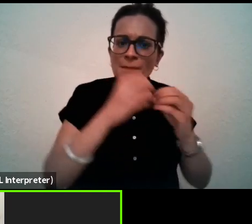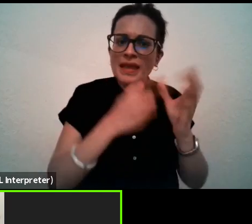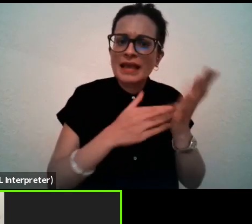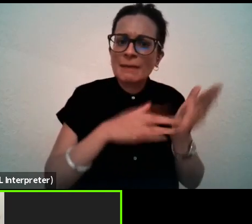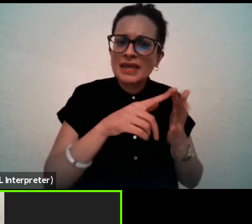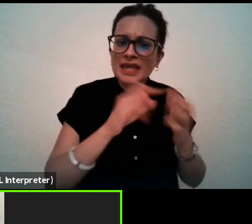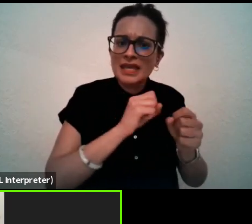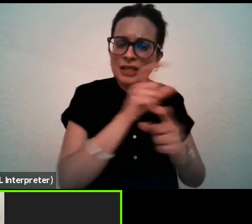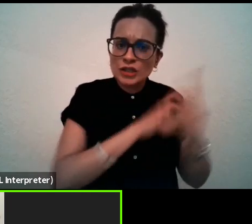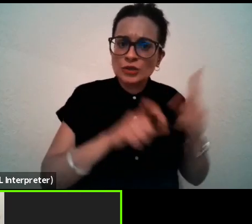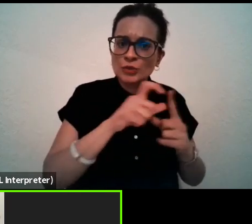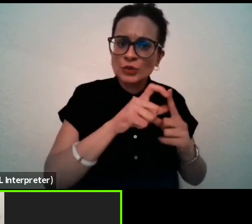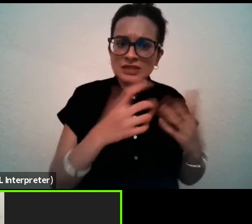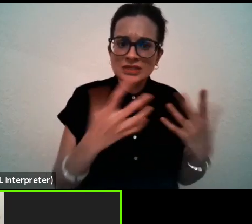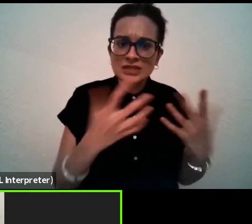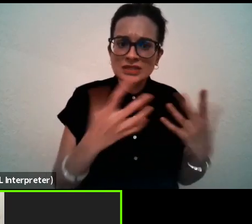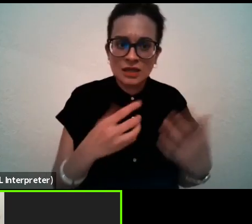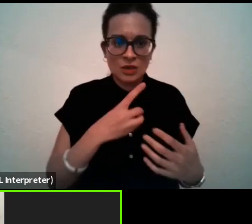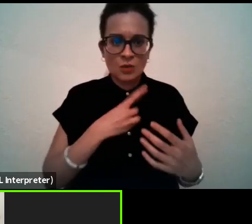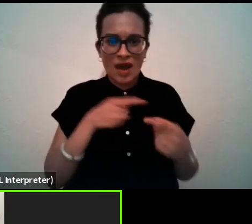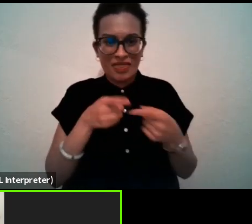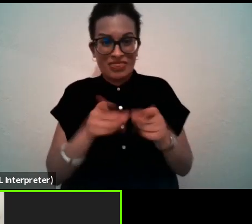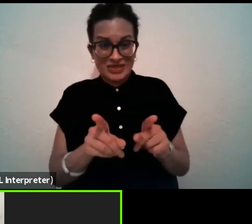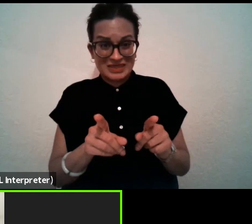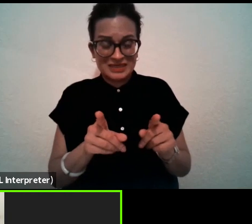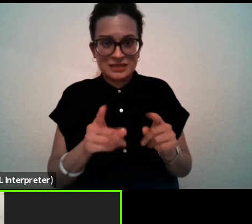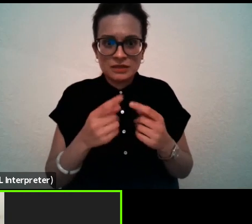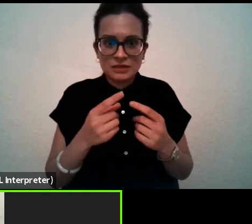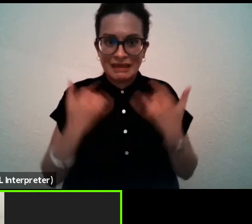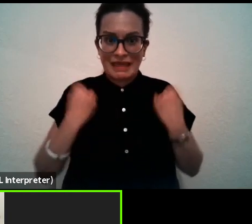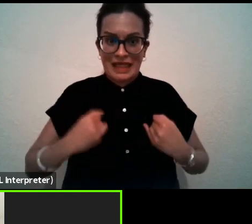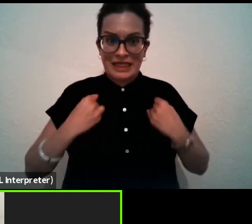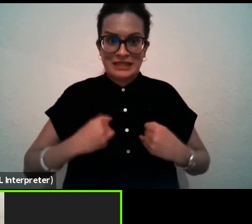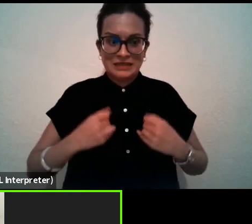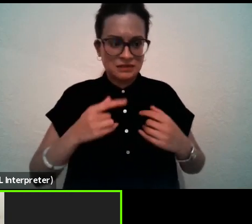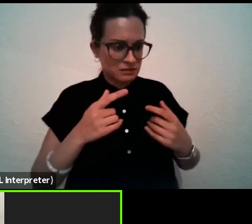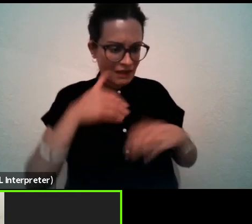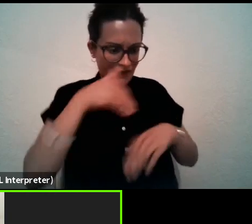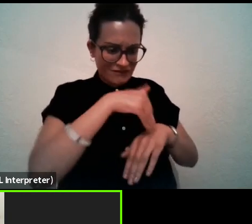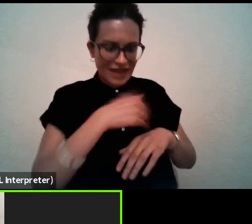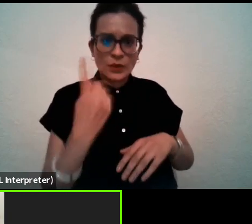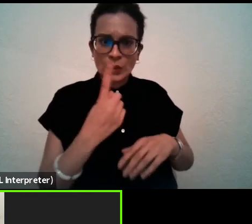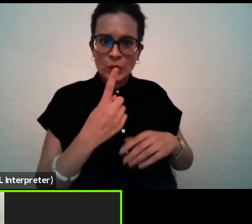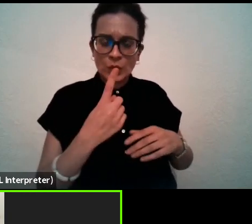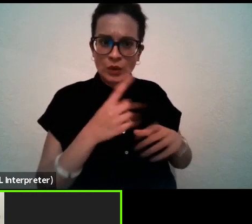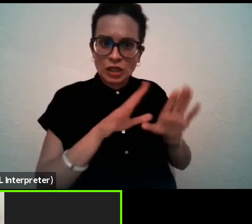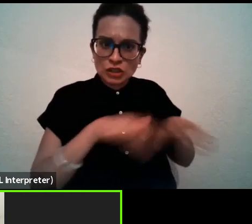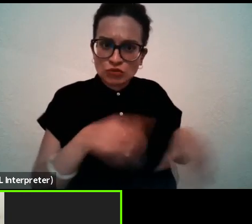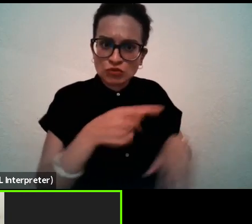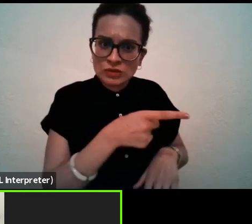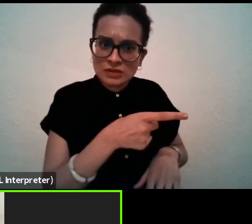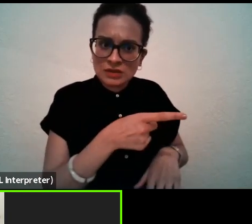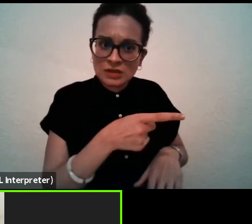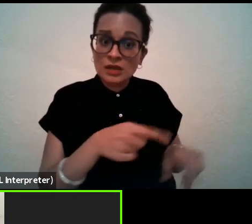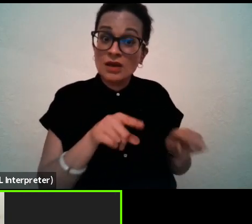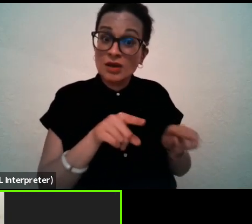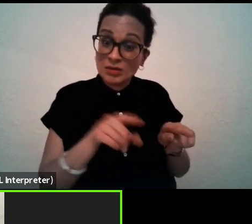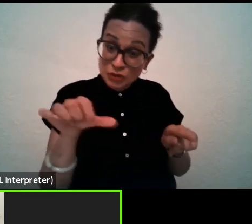This inflammatory illness that is disproportionately affecting children should actually